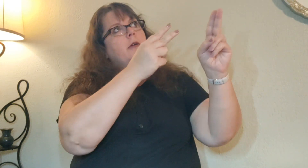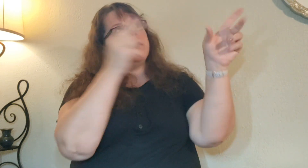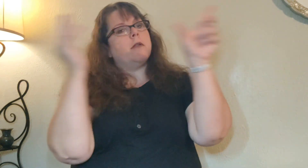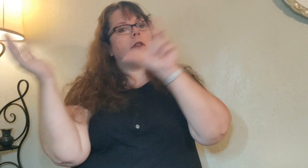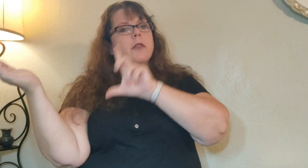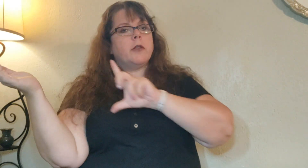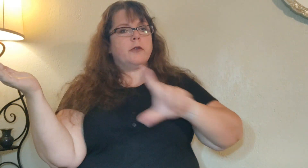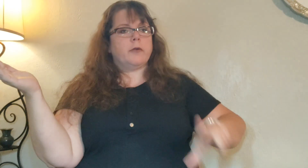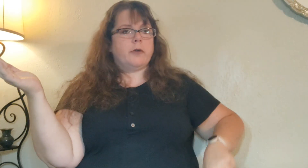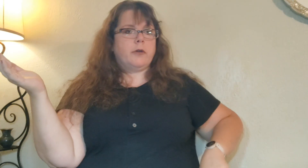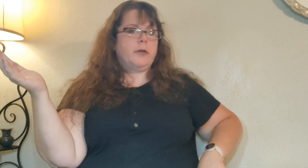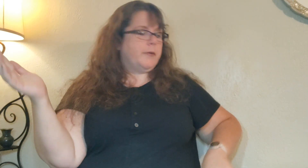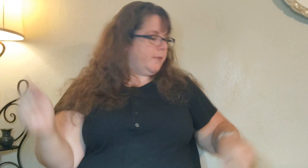honor the Lord.